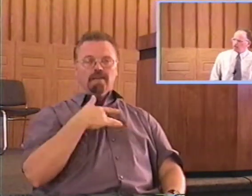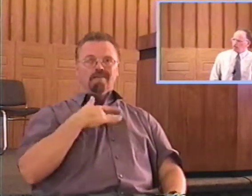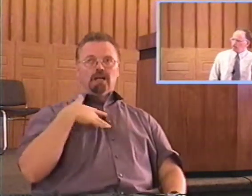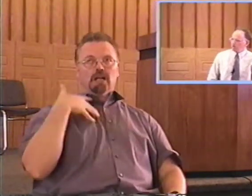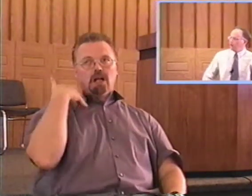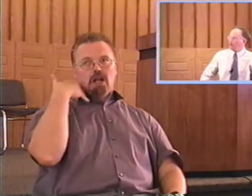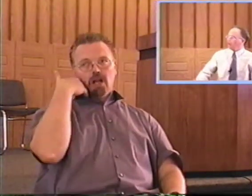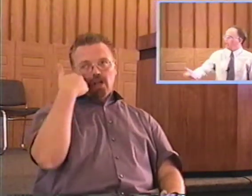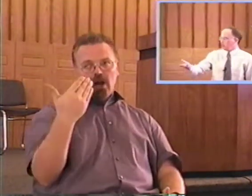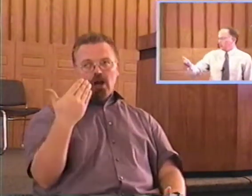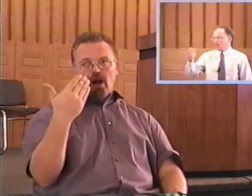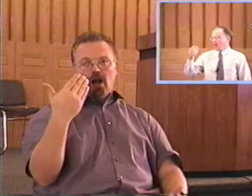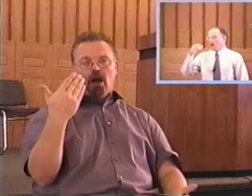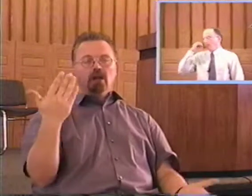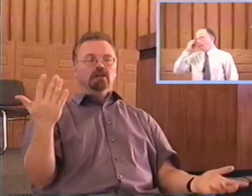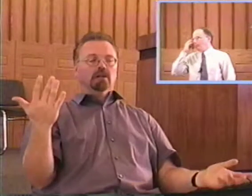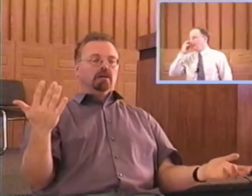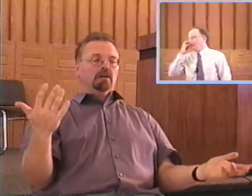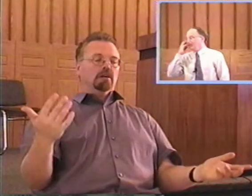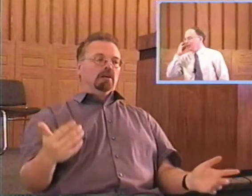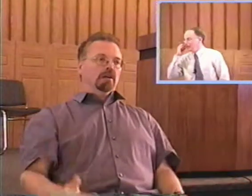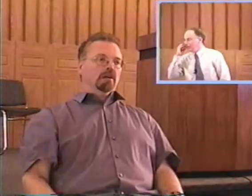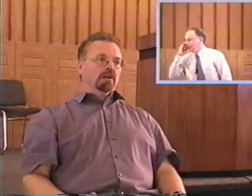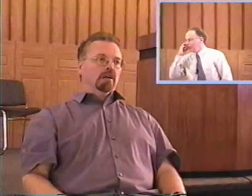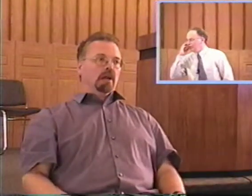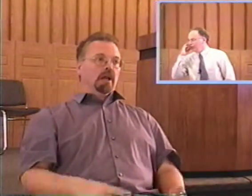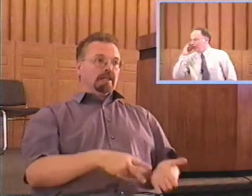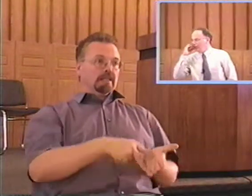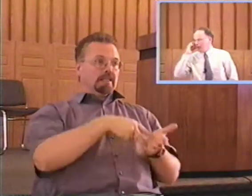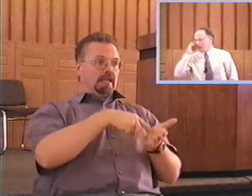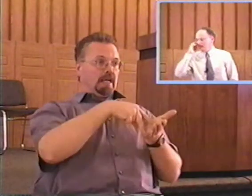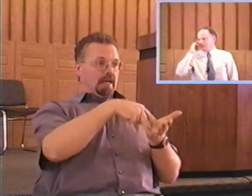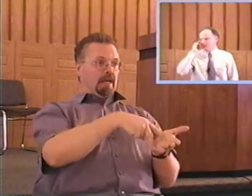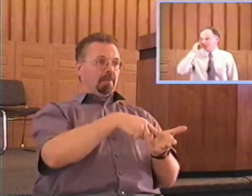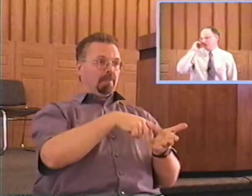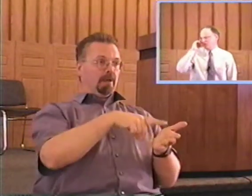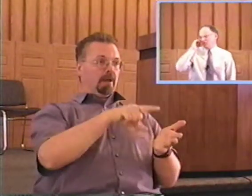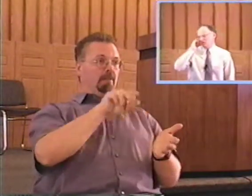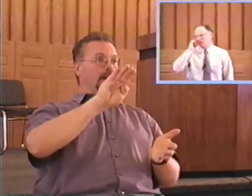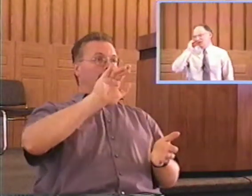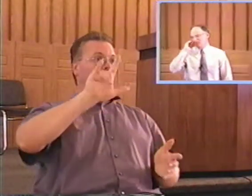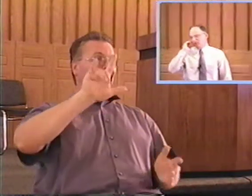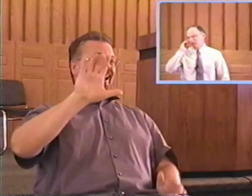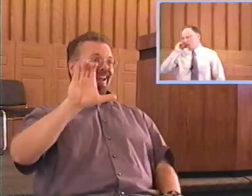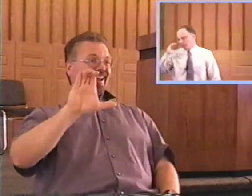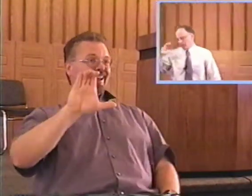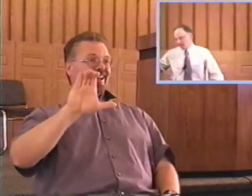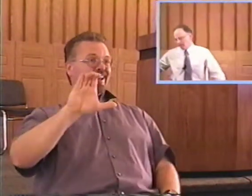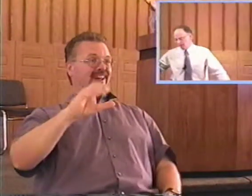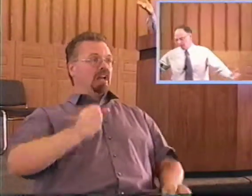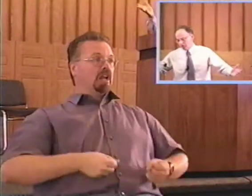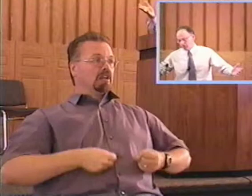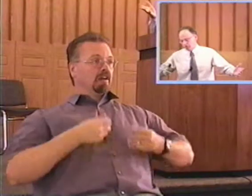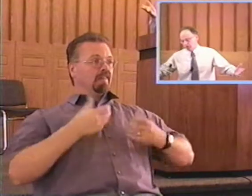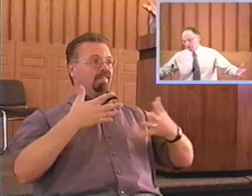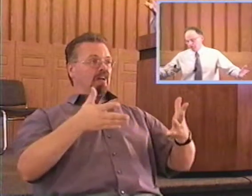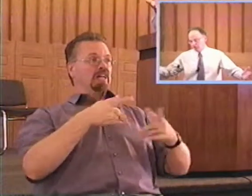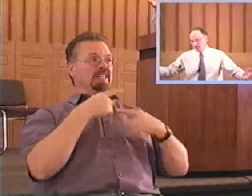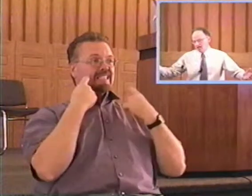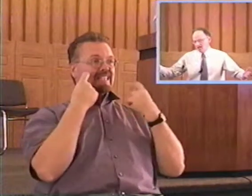that? Have you ever had to stand publicly and confess sin before